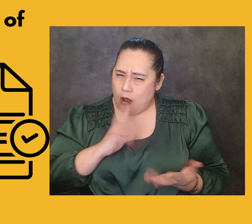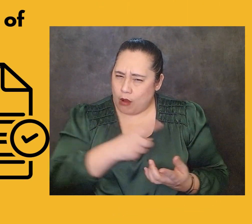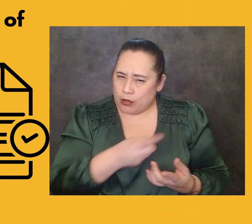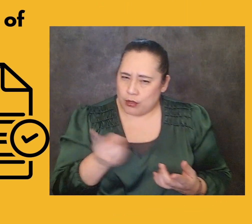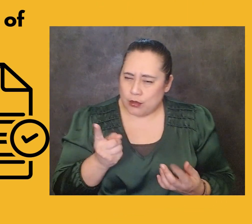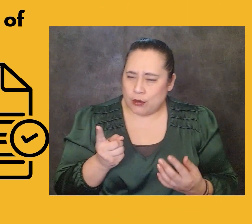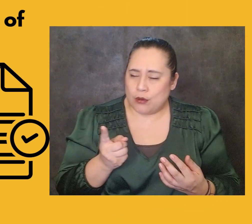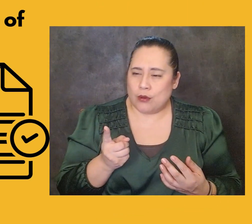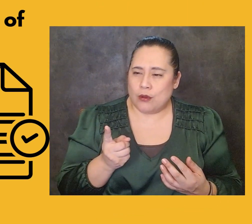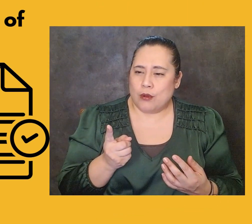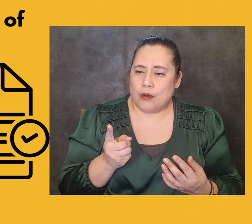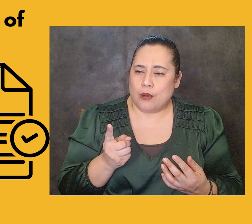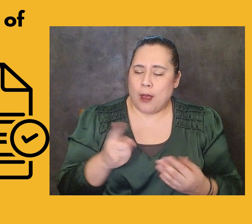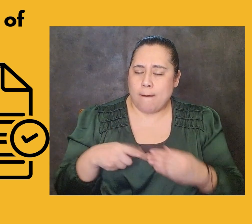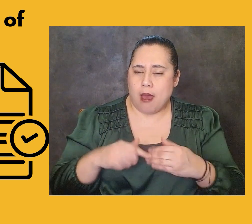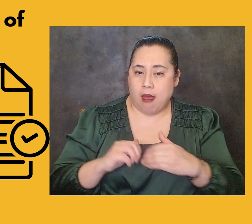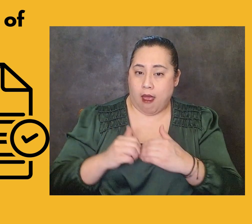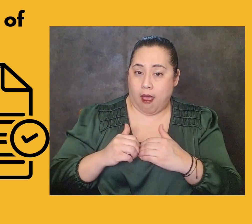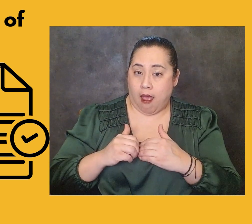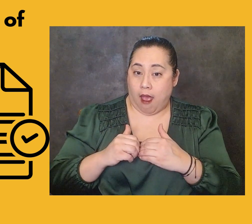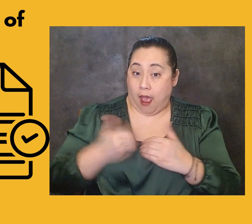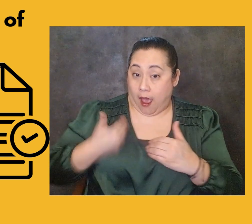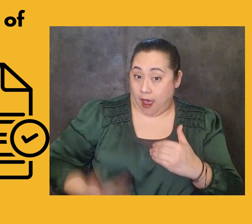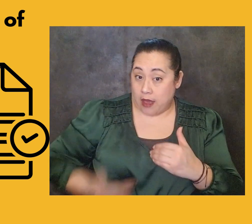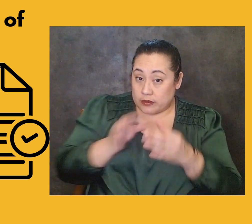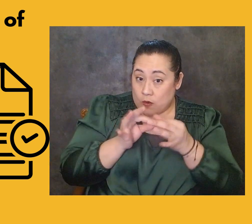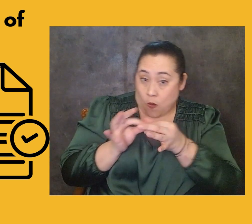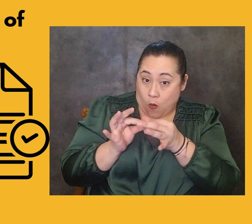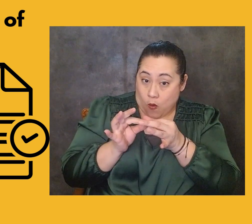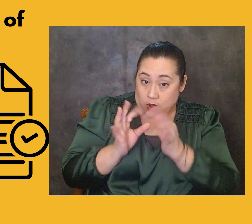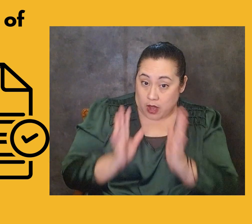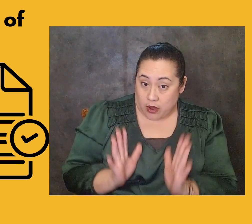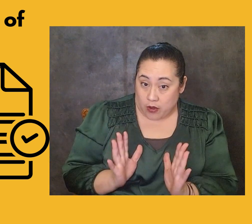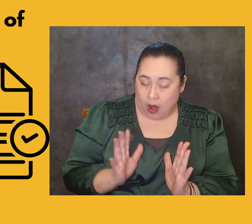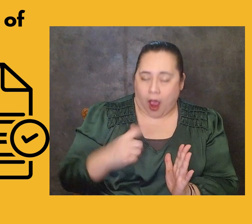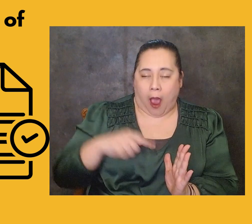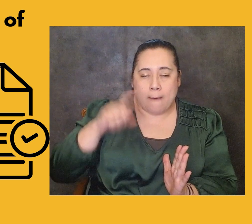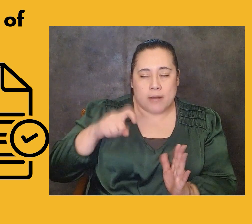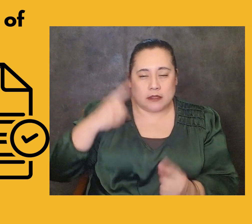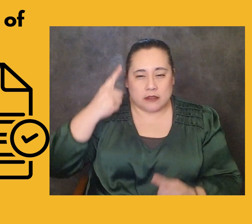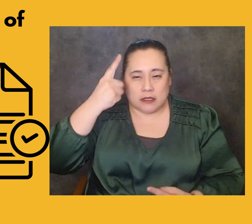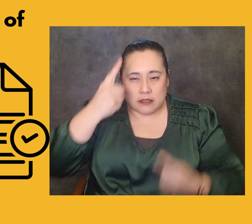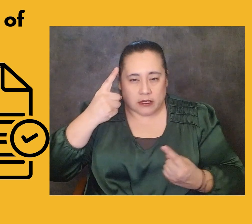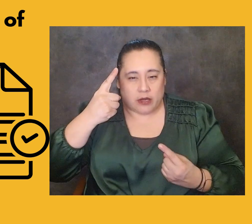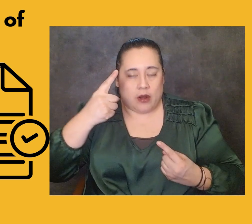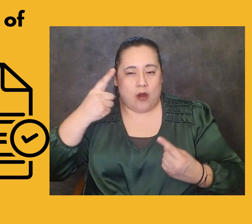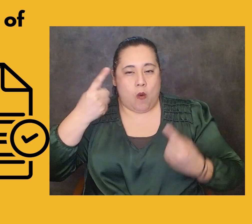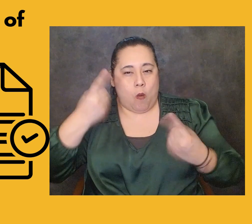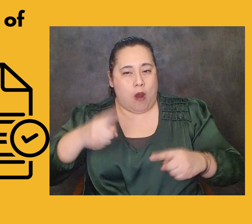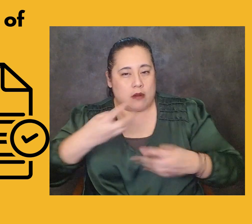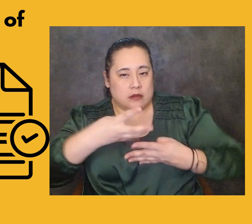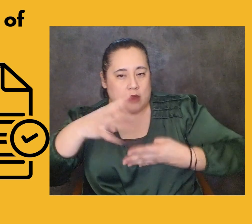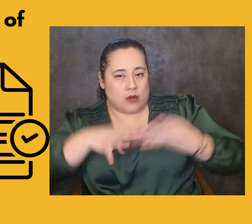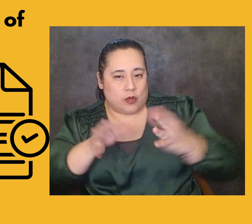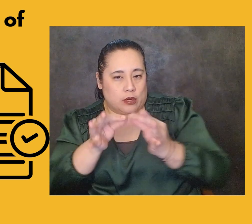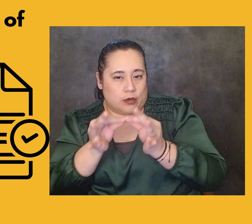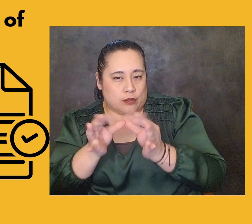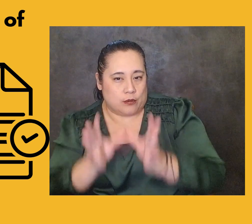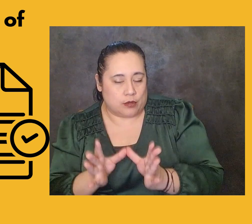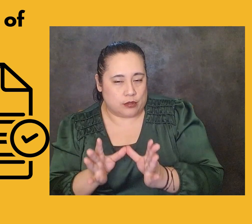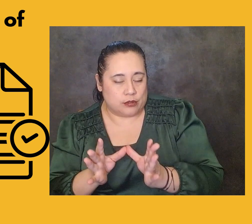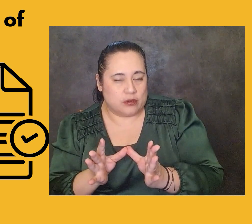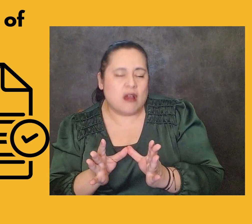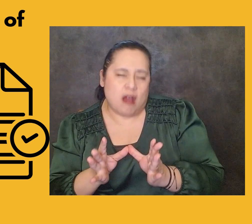you about how, as a coordinator, um, how I consider things while